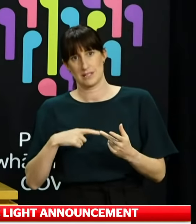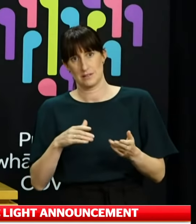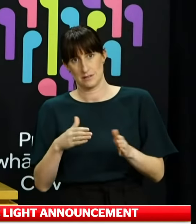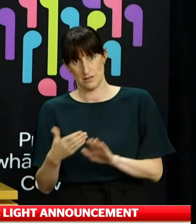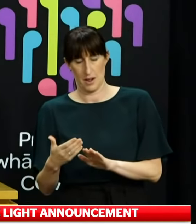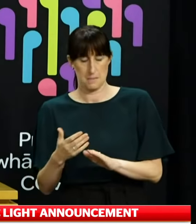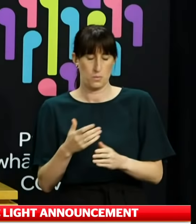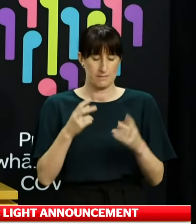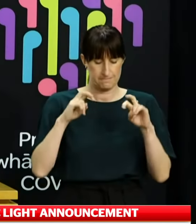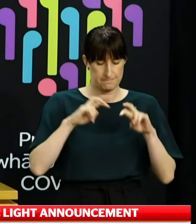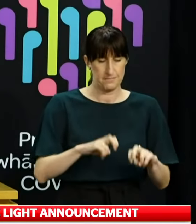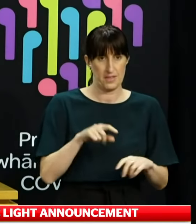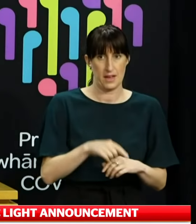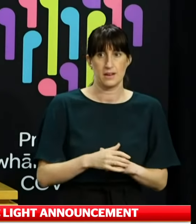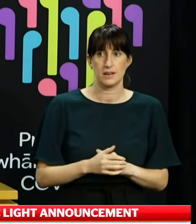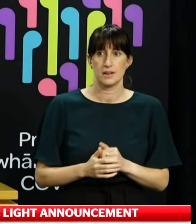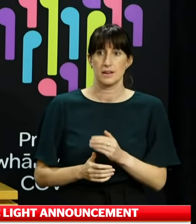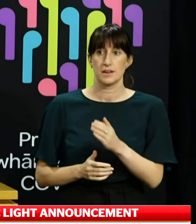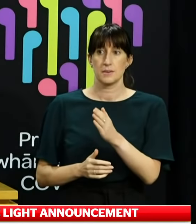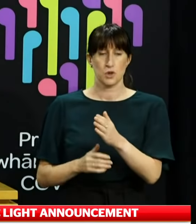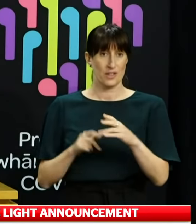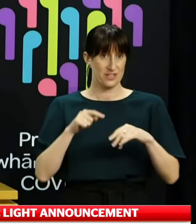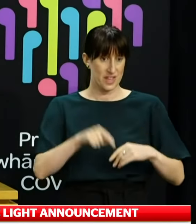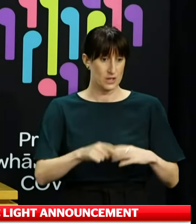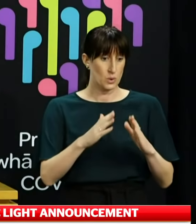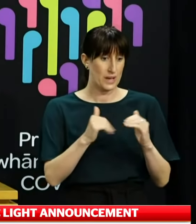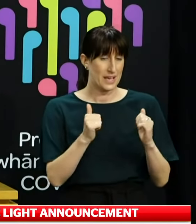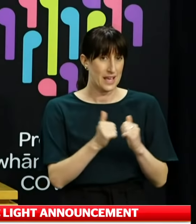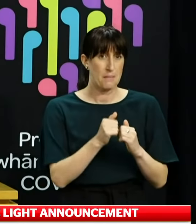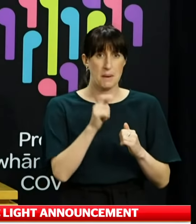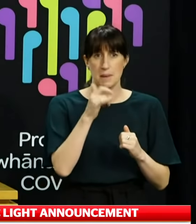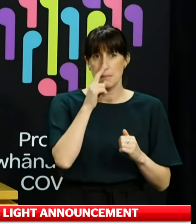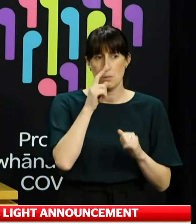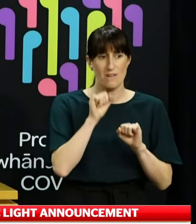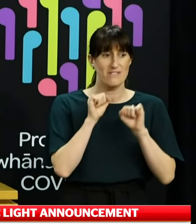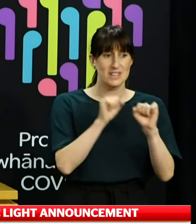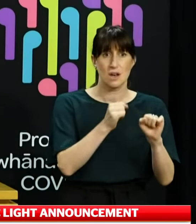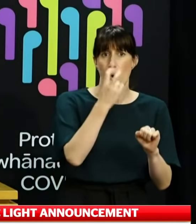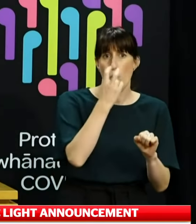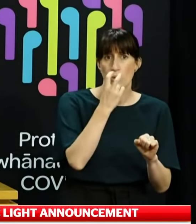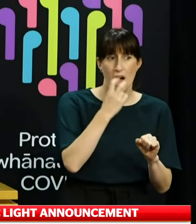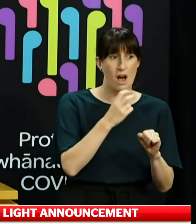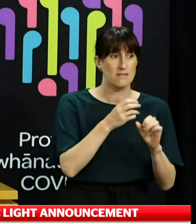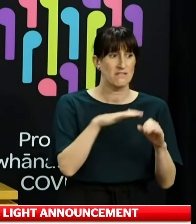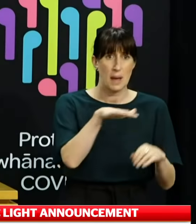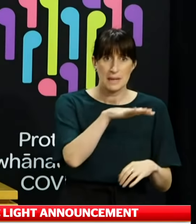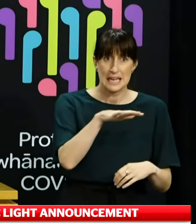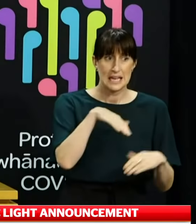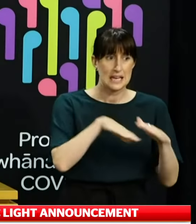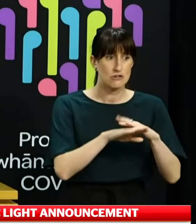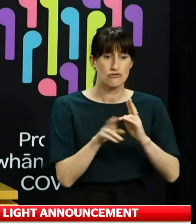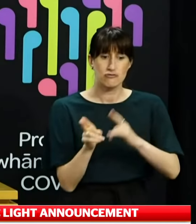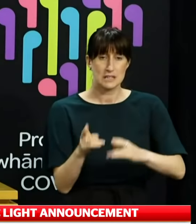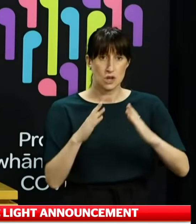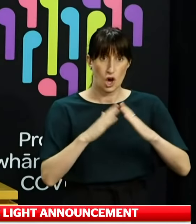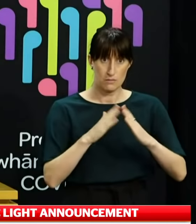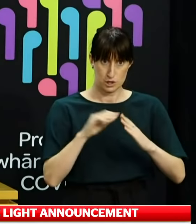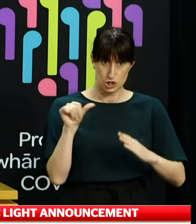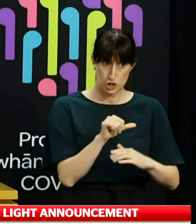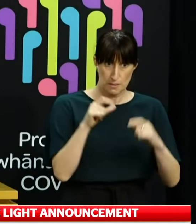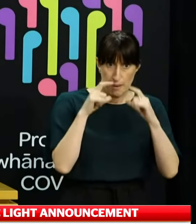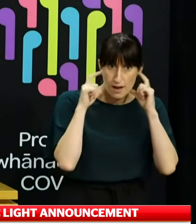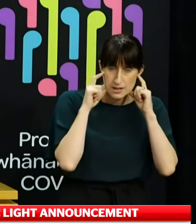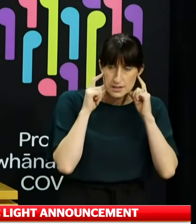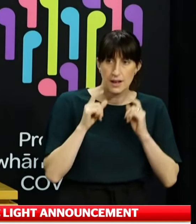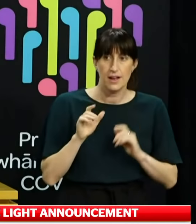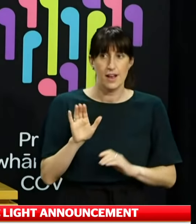they be wearing face masks and adhering to physical distancing? I'm just getting the absolute list, so